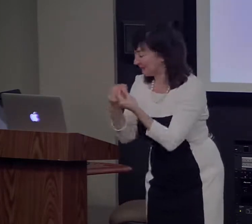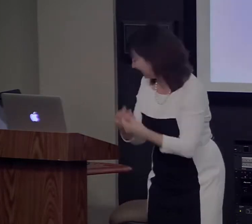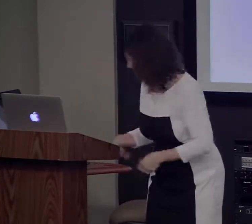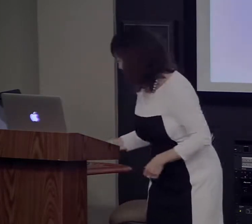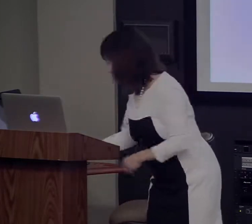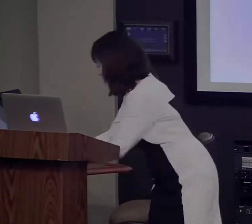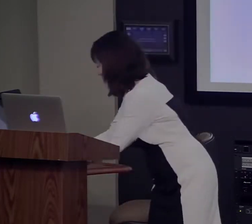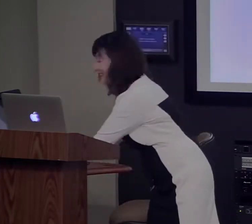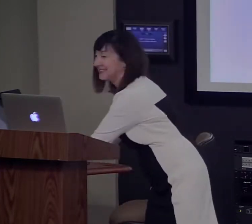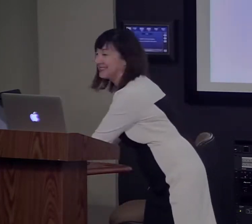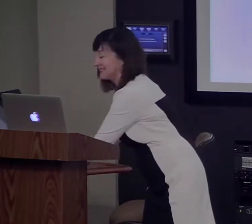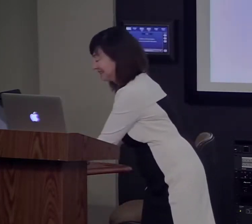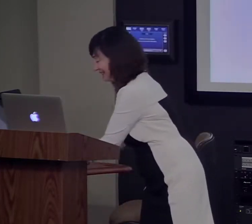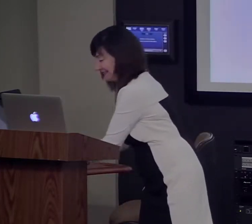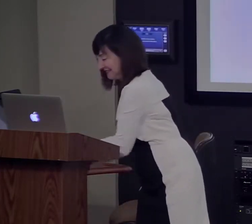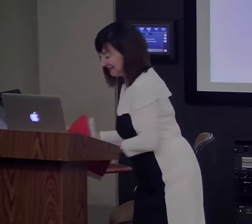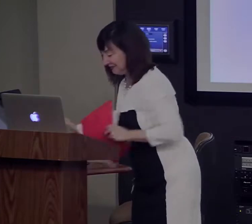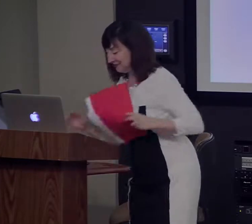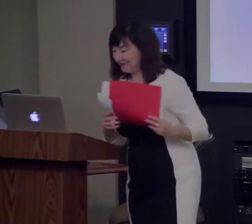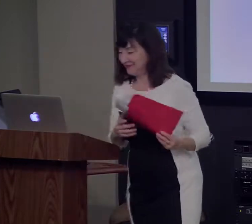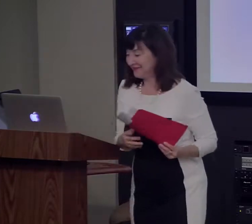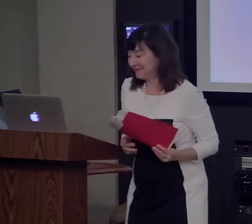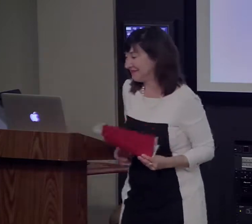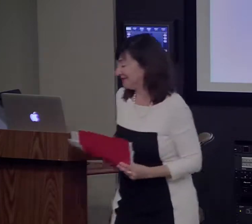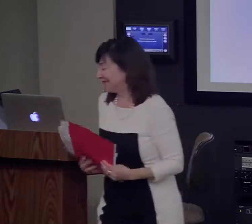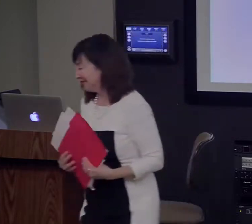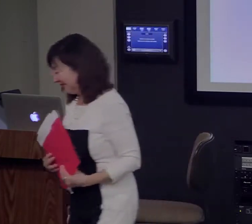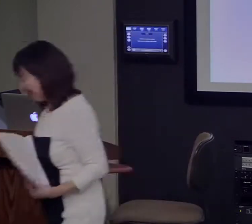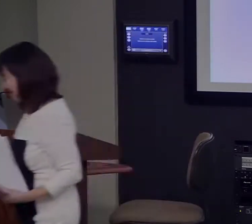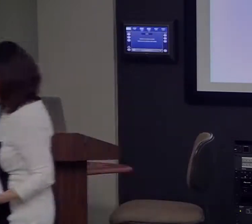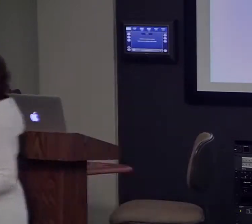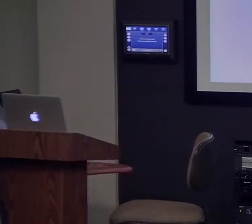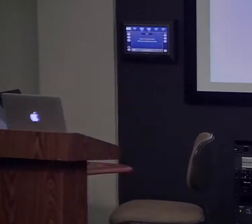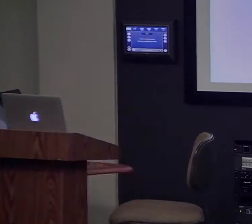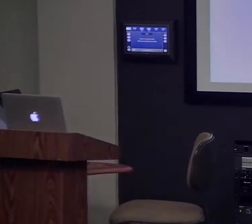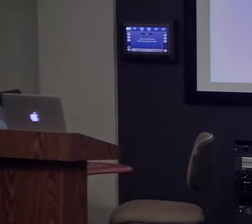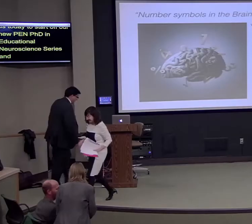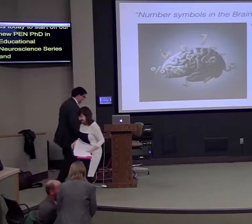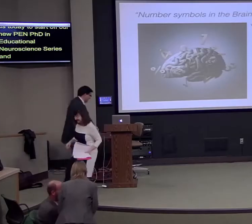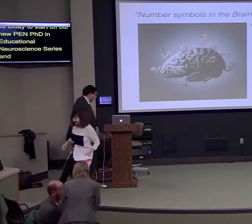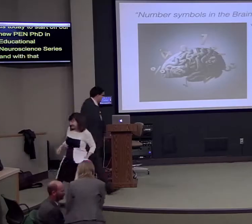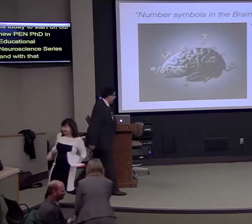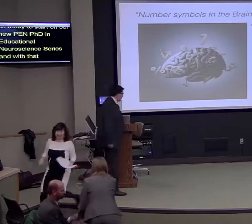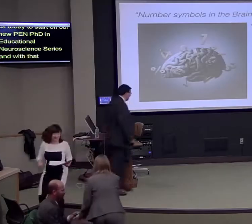And with that, I thank you and turn the floor over to you.